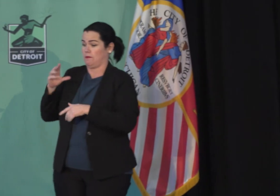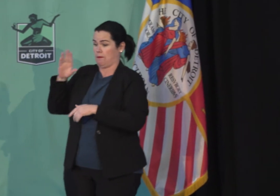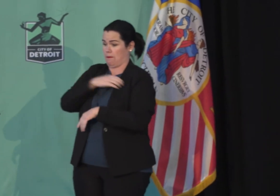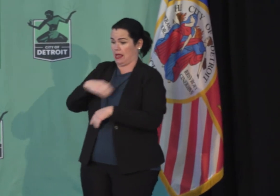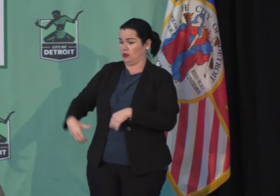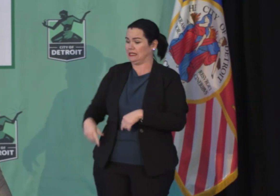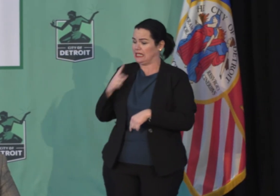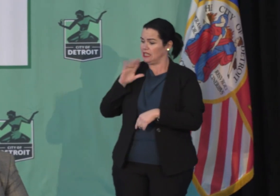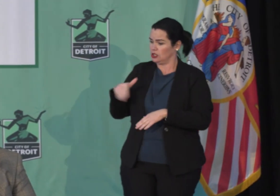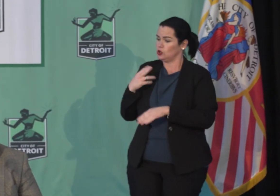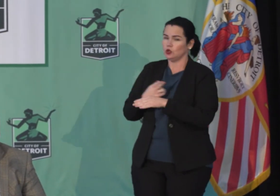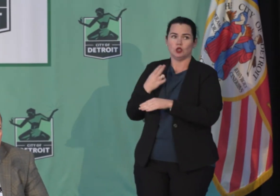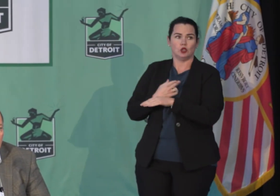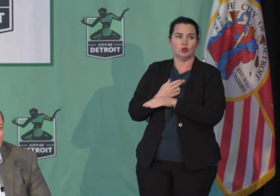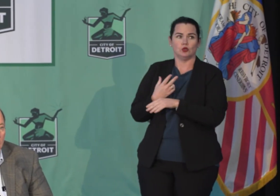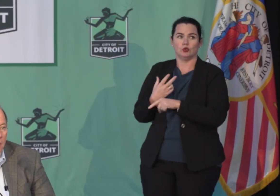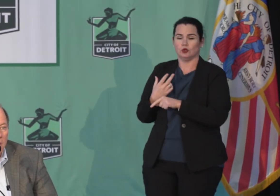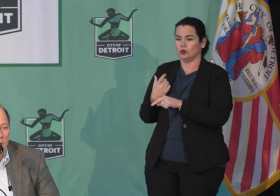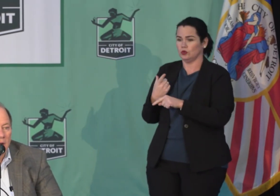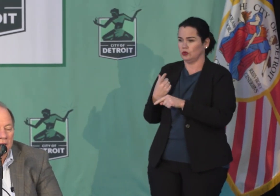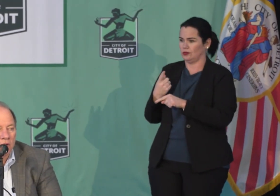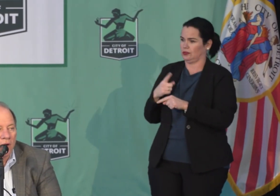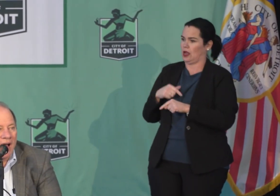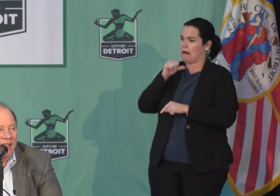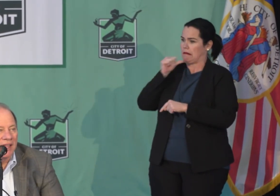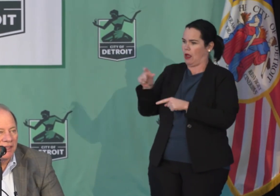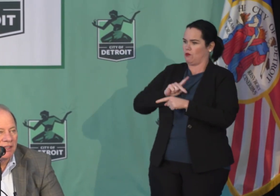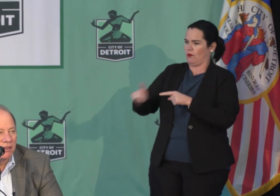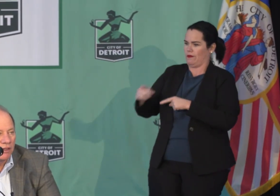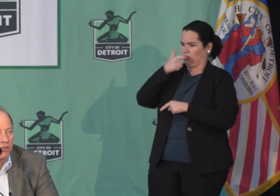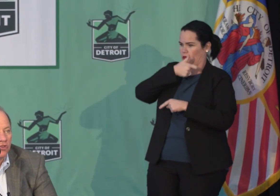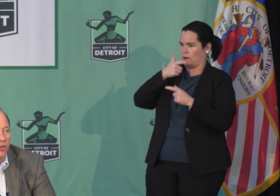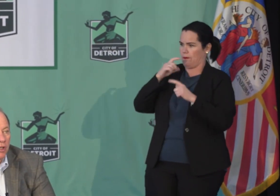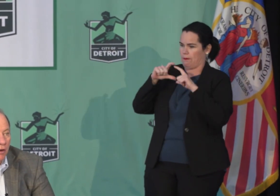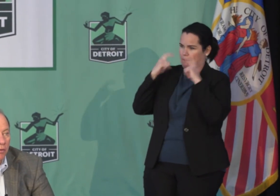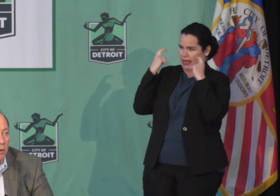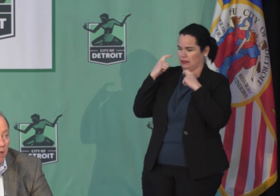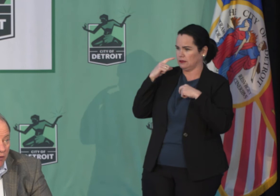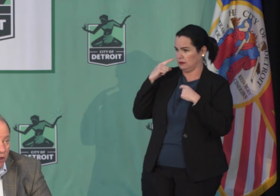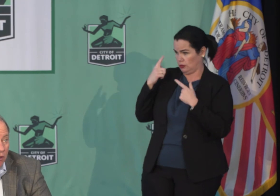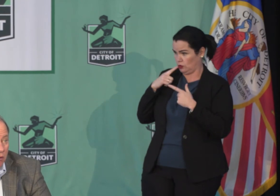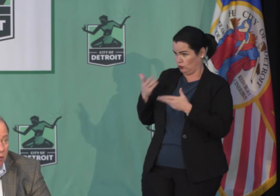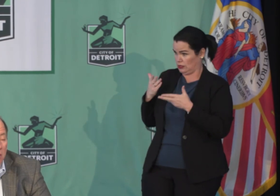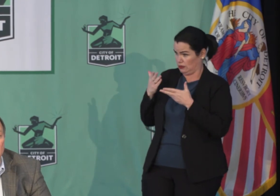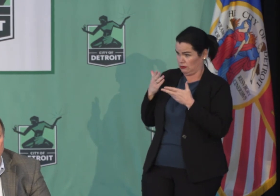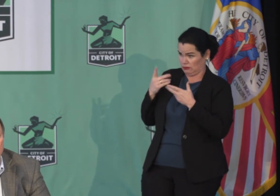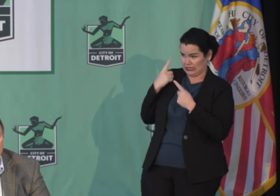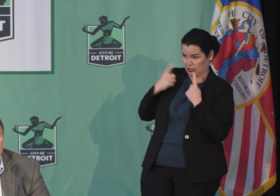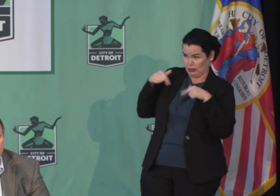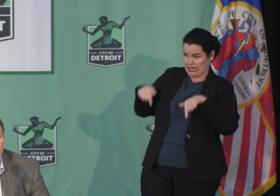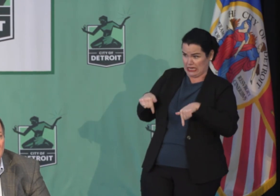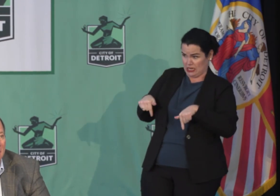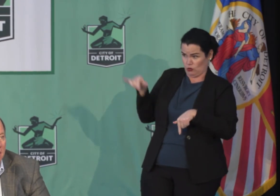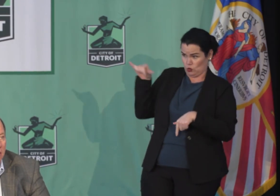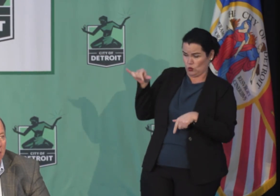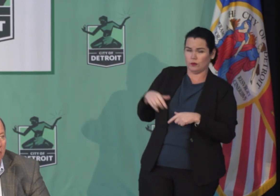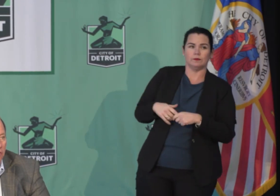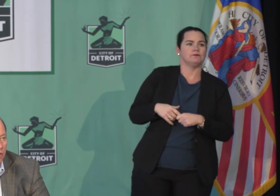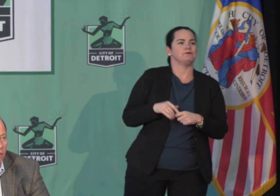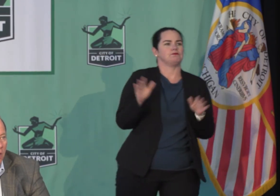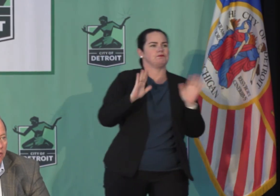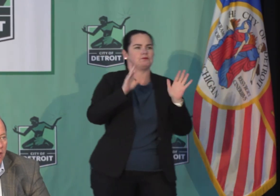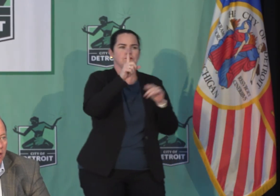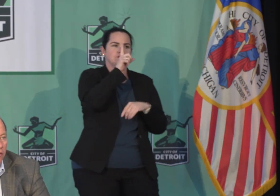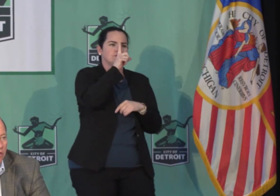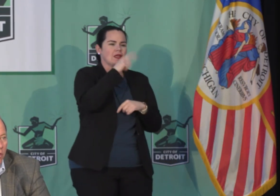Are you considering doing the same here in Detroit? Yeah. You know, I think this should come from the governor, and so I'm not giving this